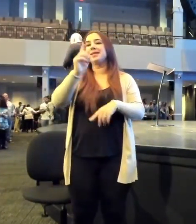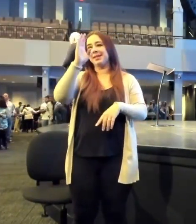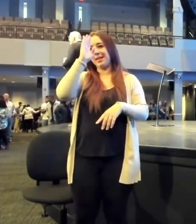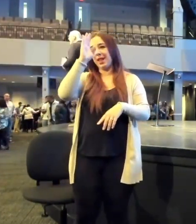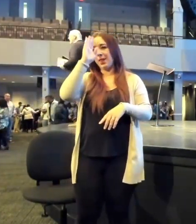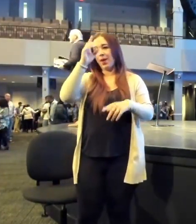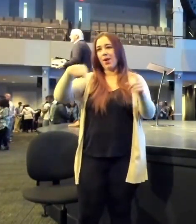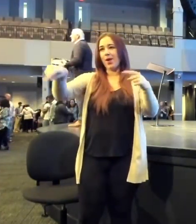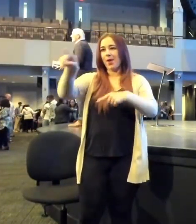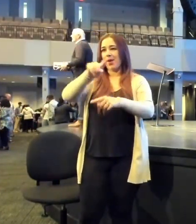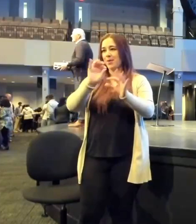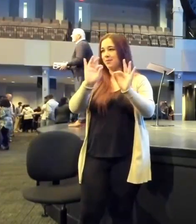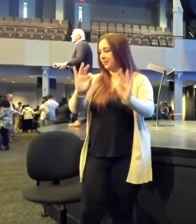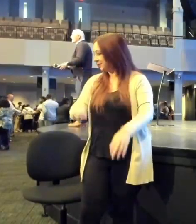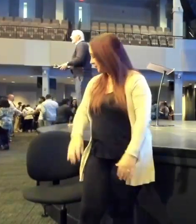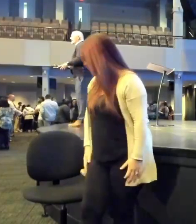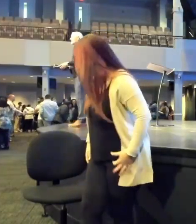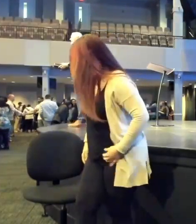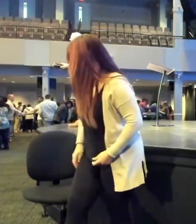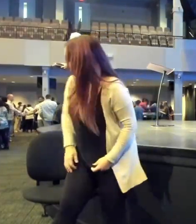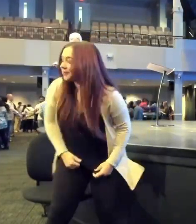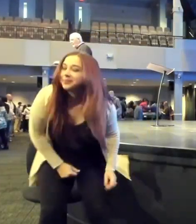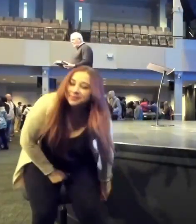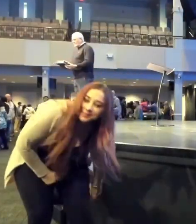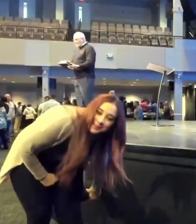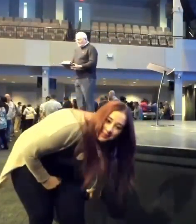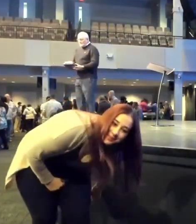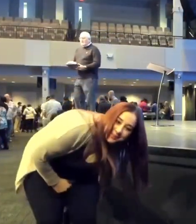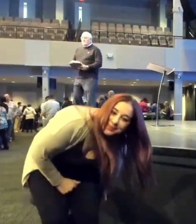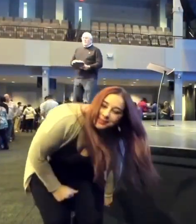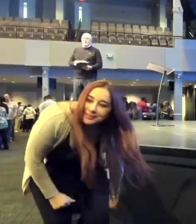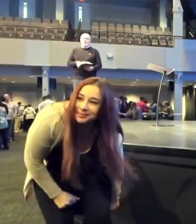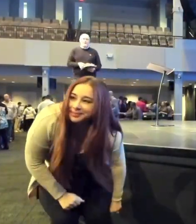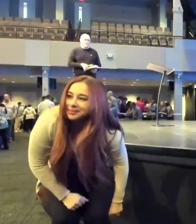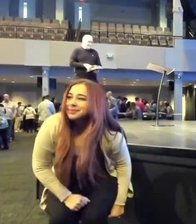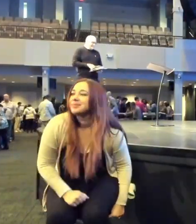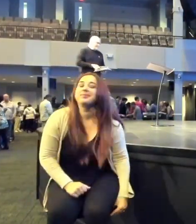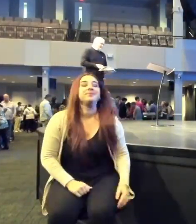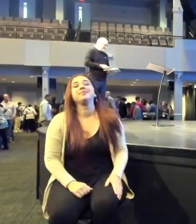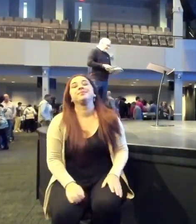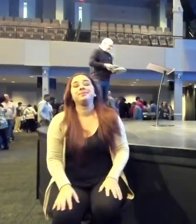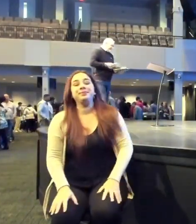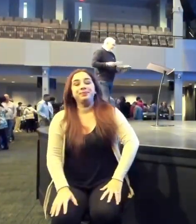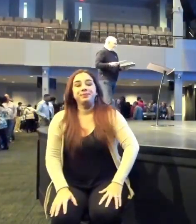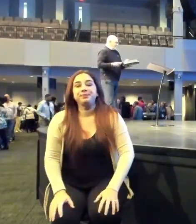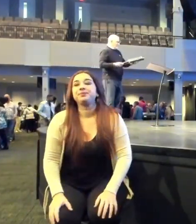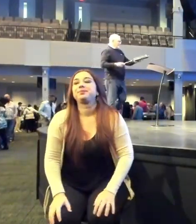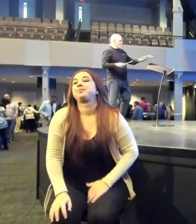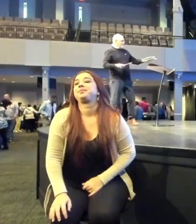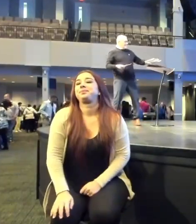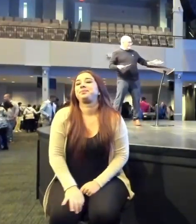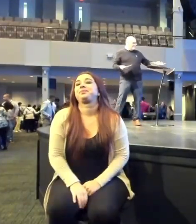people around you. Let them know that you're glad to see them in church this morning.